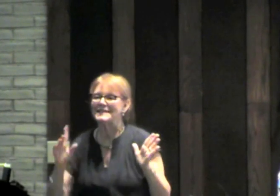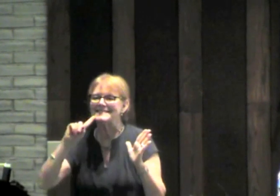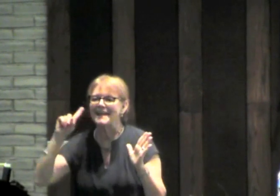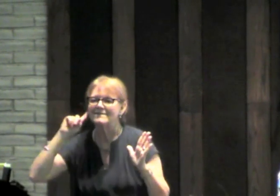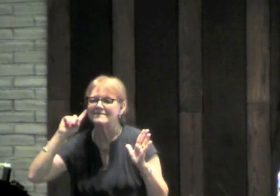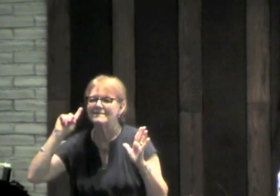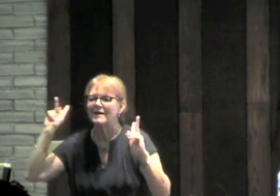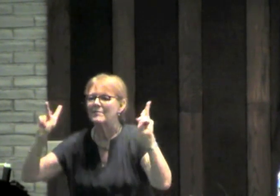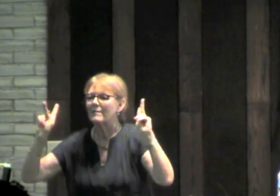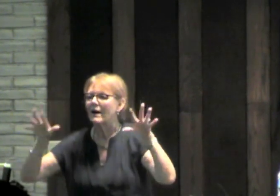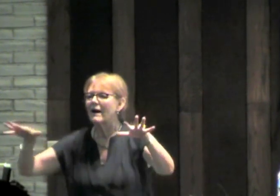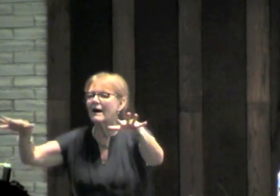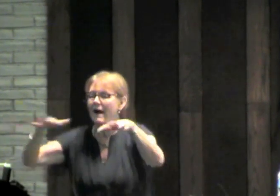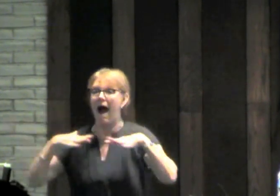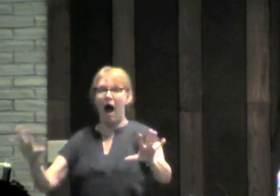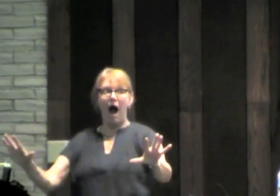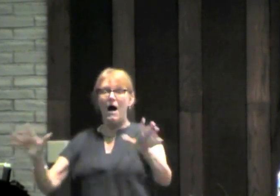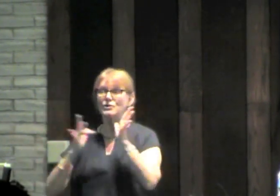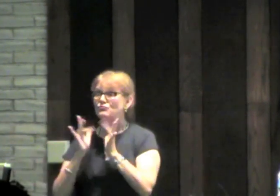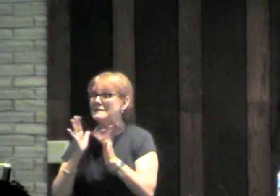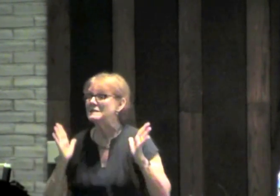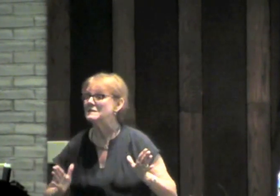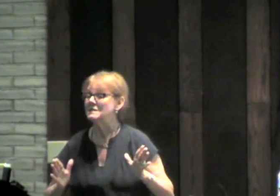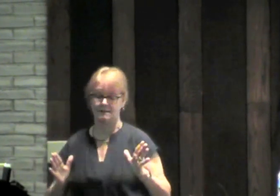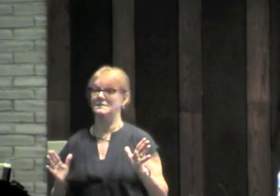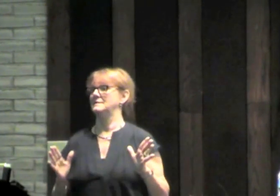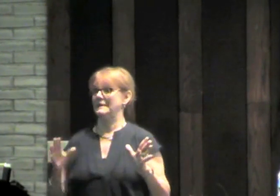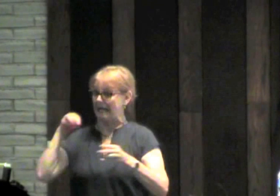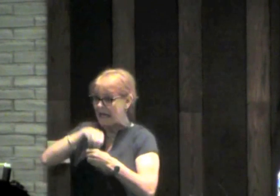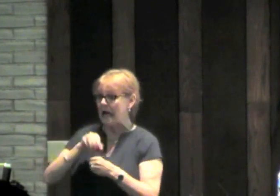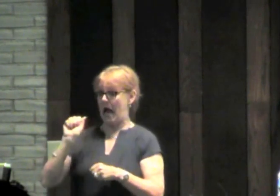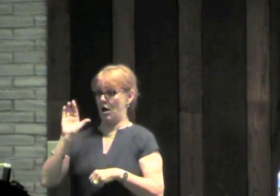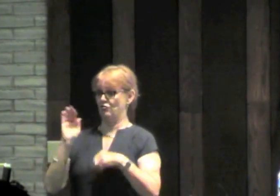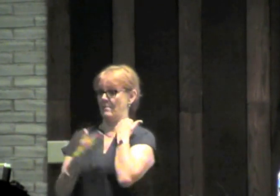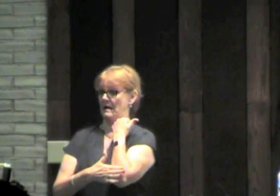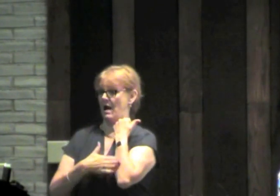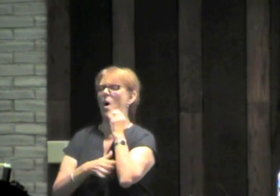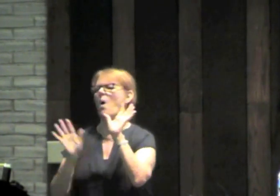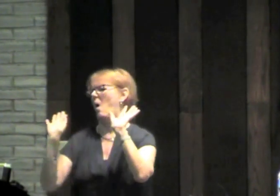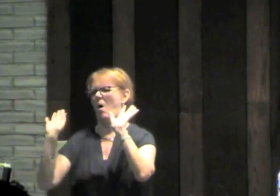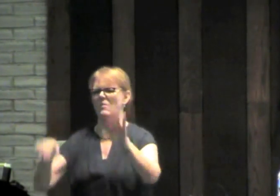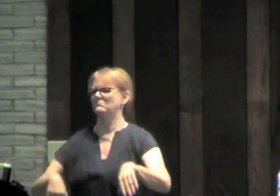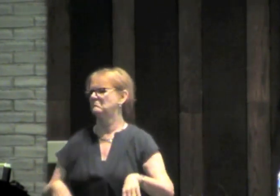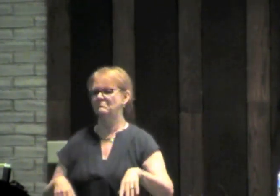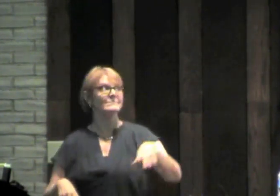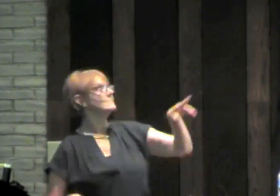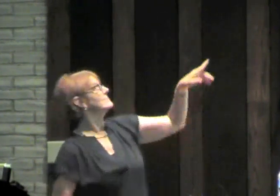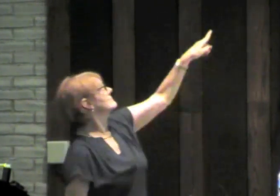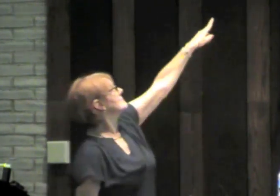met lots of Christian deaf folks. And it was so nice to meet other Christians in an Arab